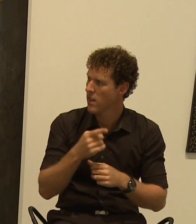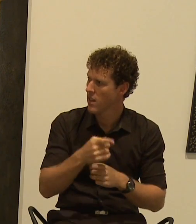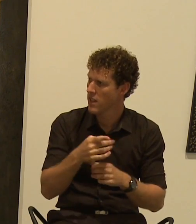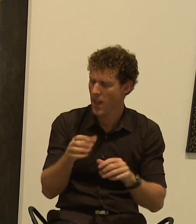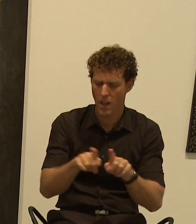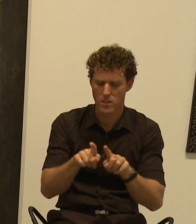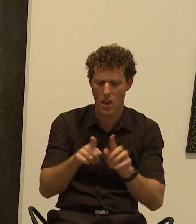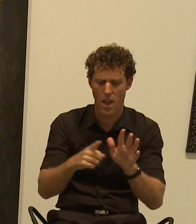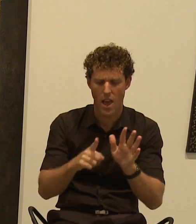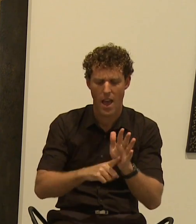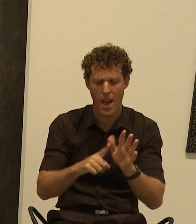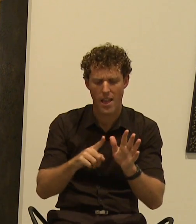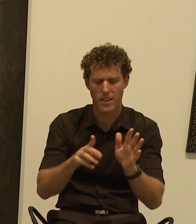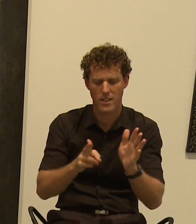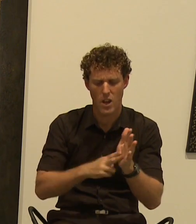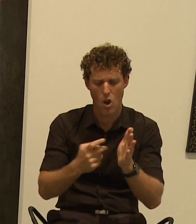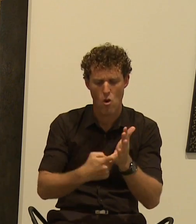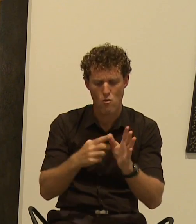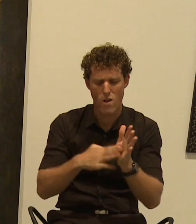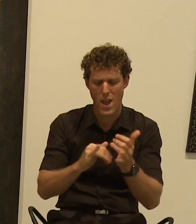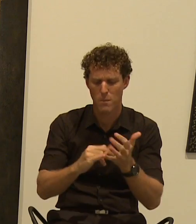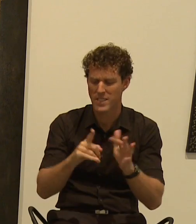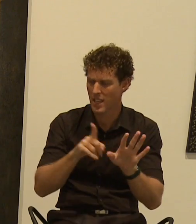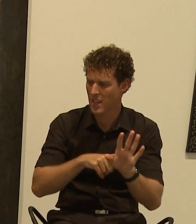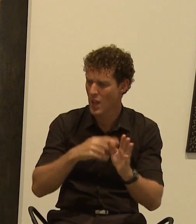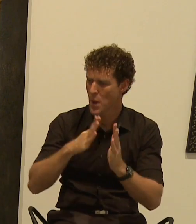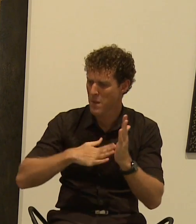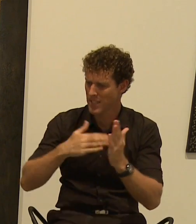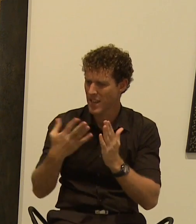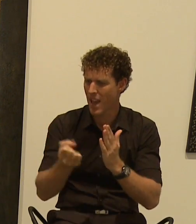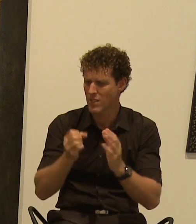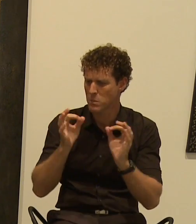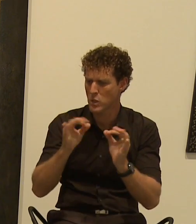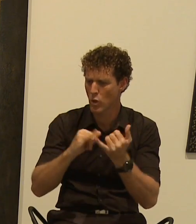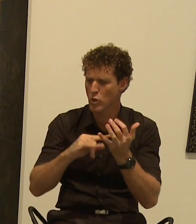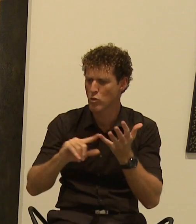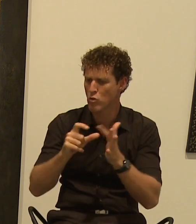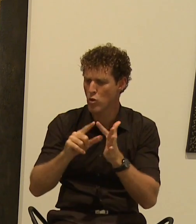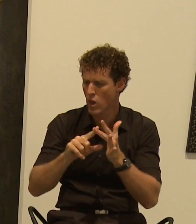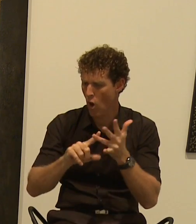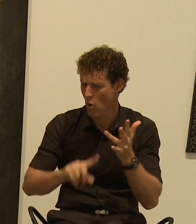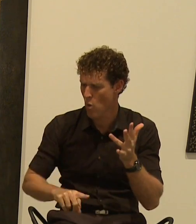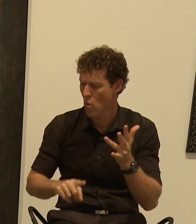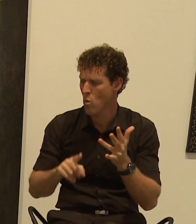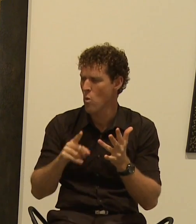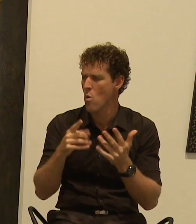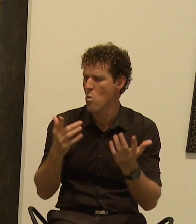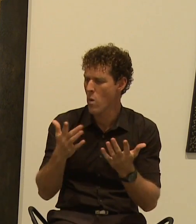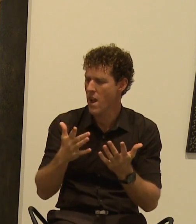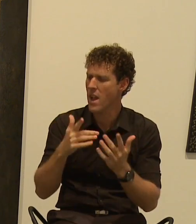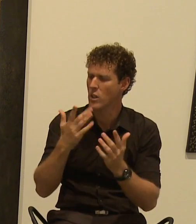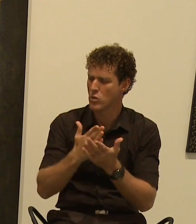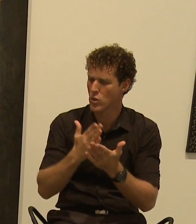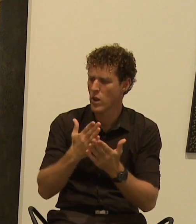Alan Ramsey paint them, and Alan Ramsey had a studio in the end, and he had about 60 assistants, and they completed over